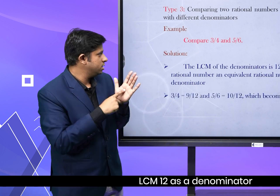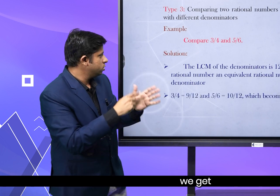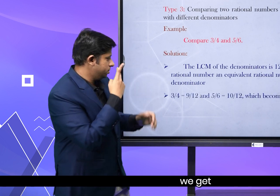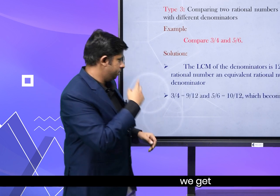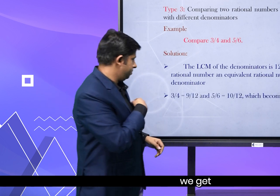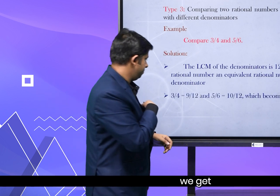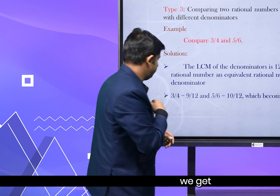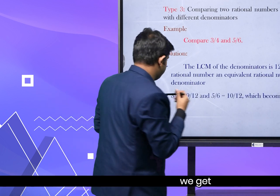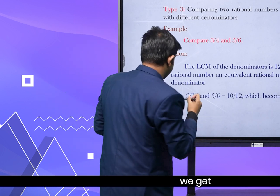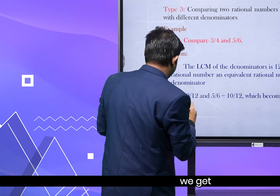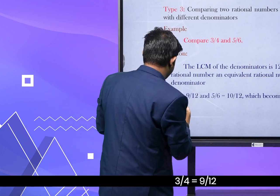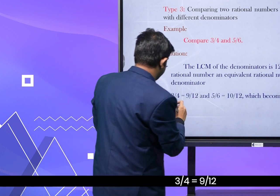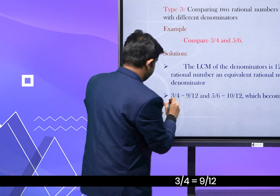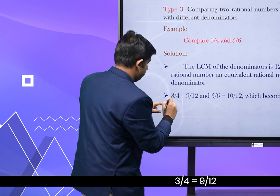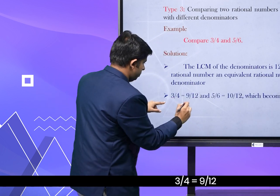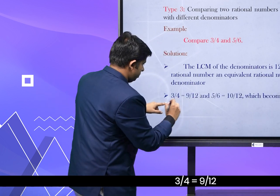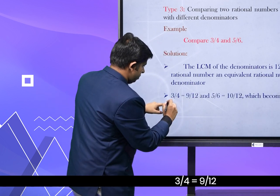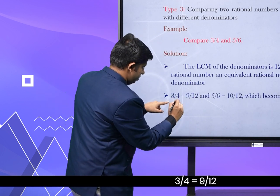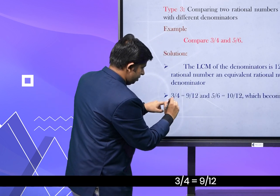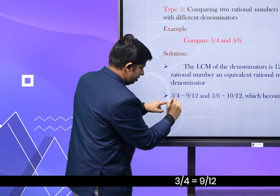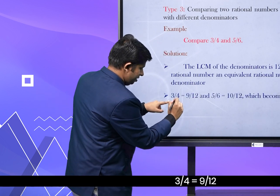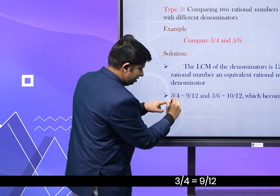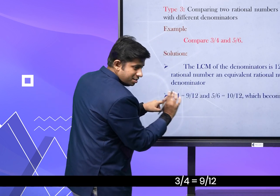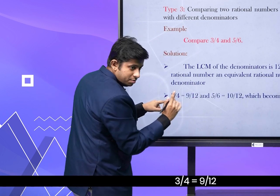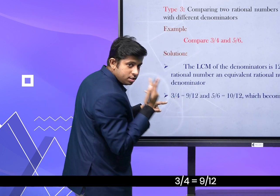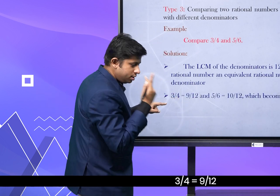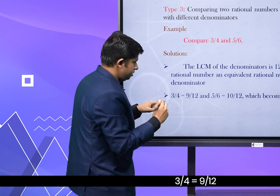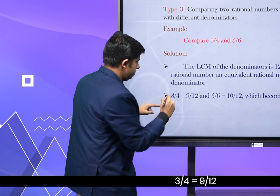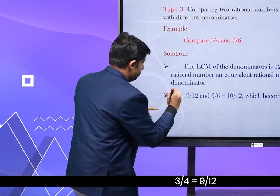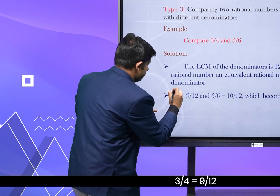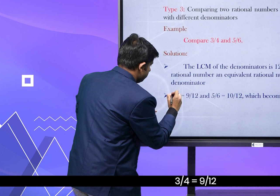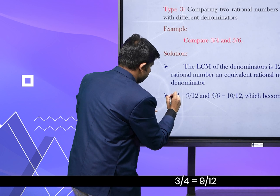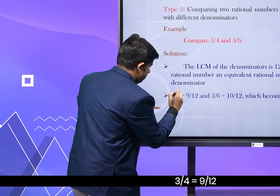We get 3 by 4 is equal to 9 by 12,